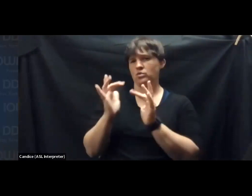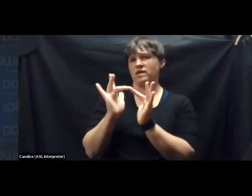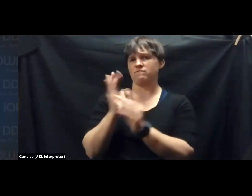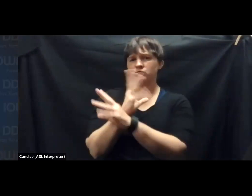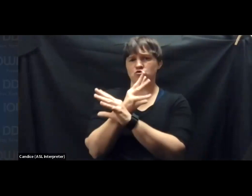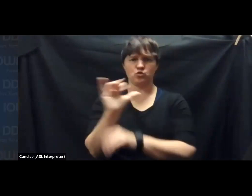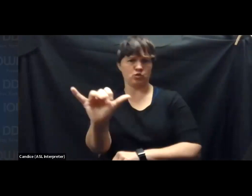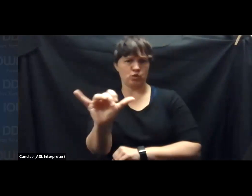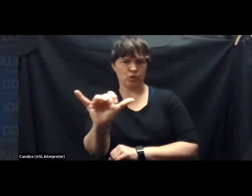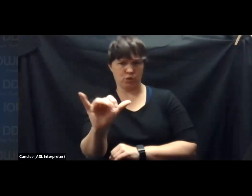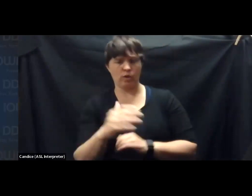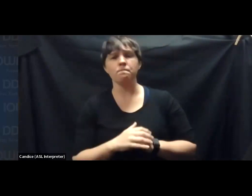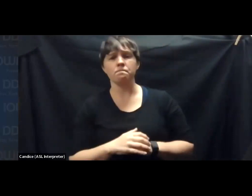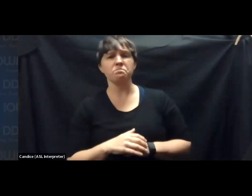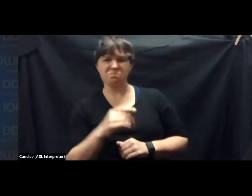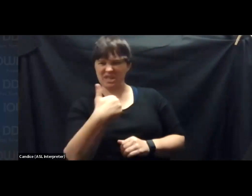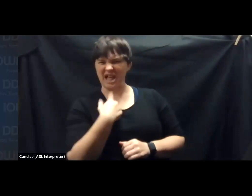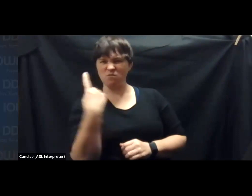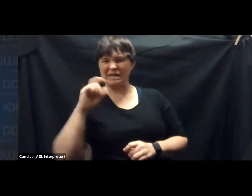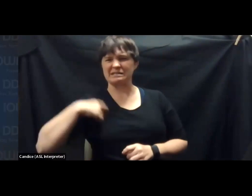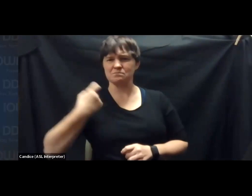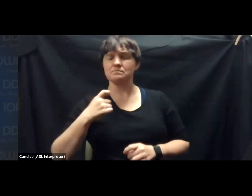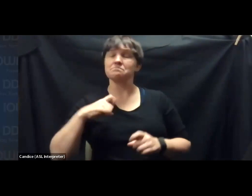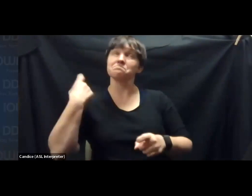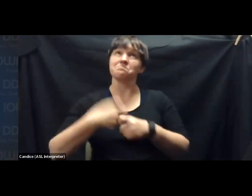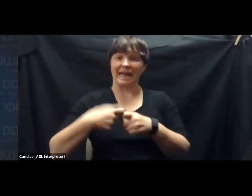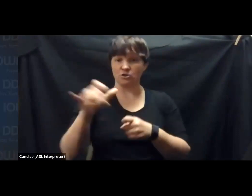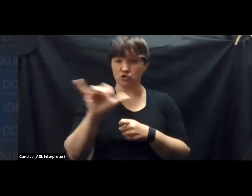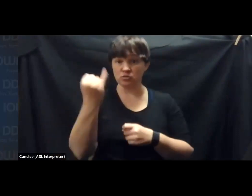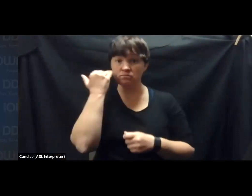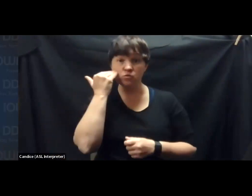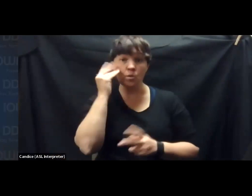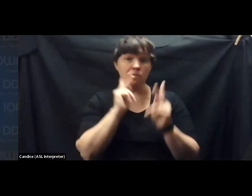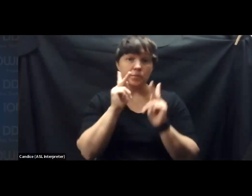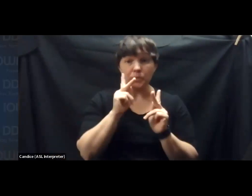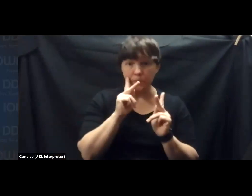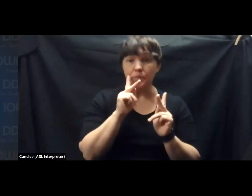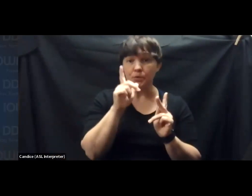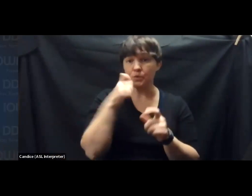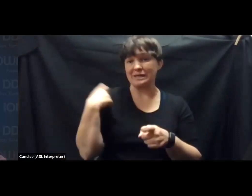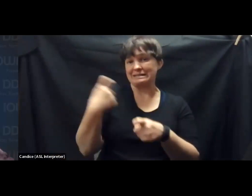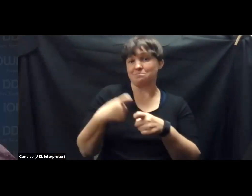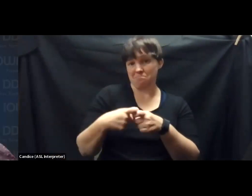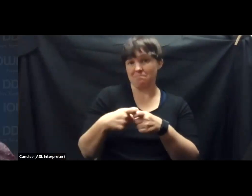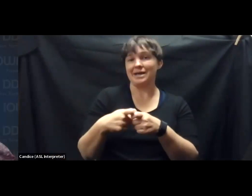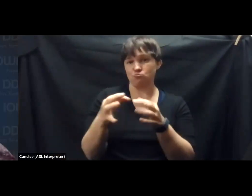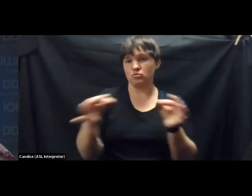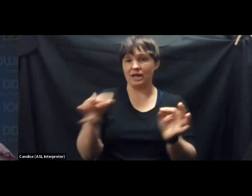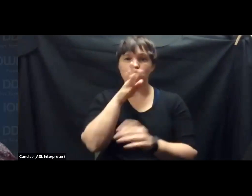too. Yeah, and they have one in Spanish. So if you know some people that are Spanish language